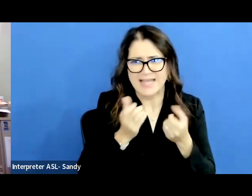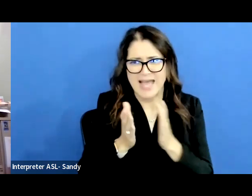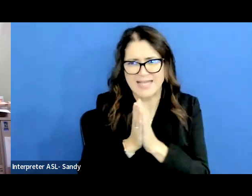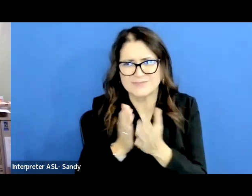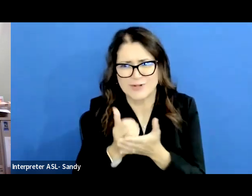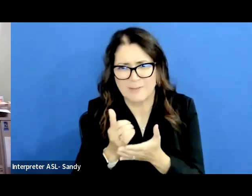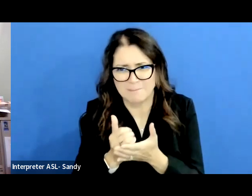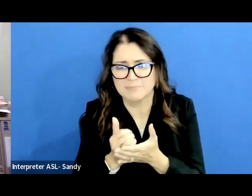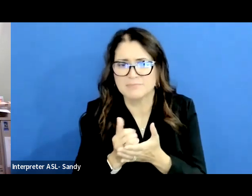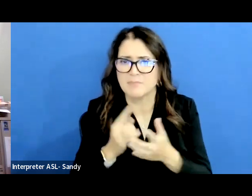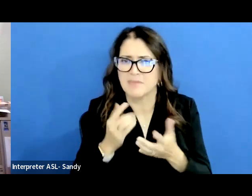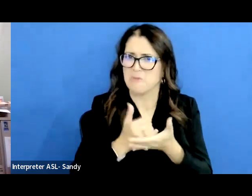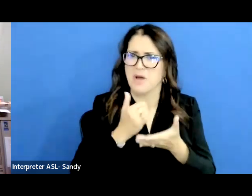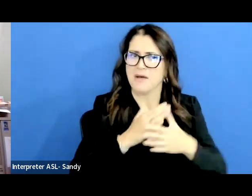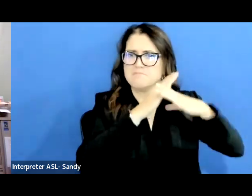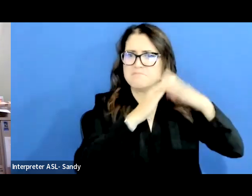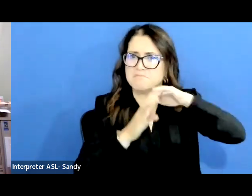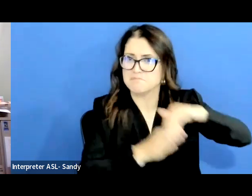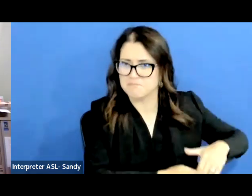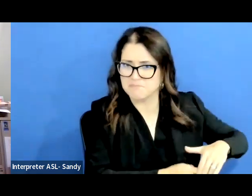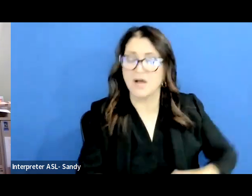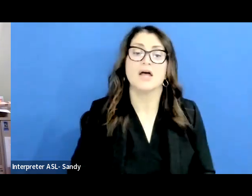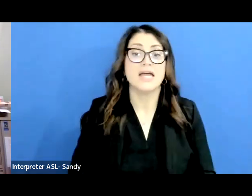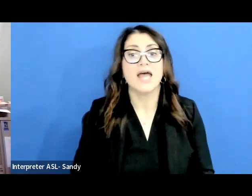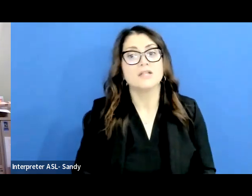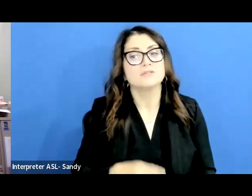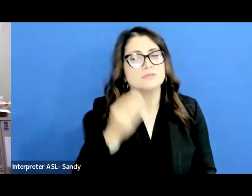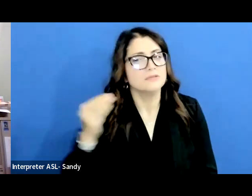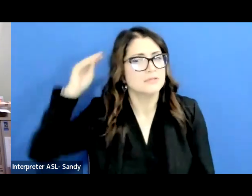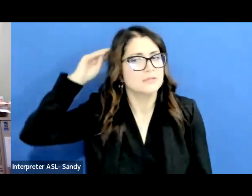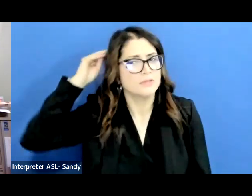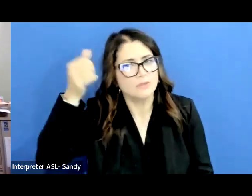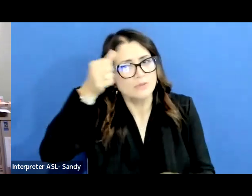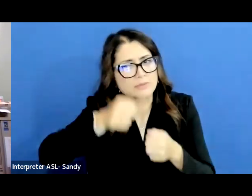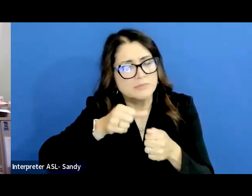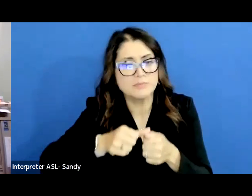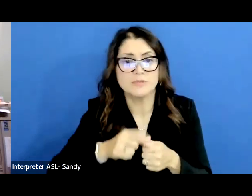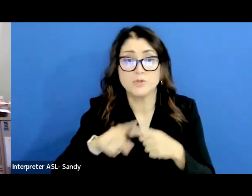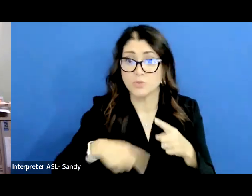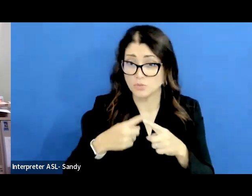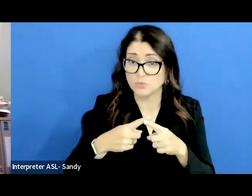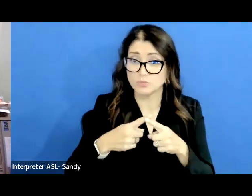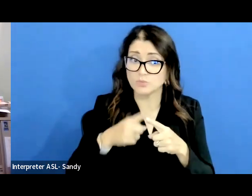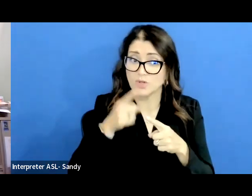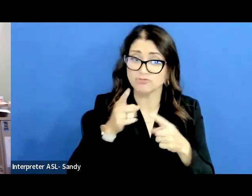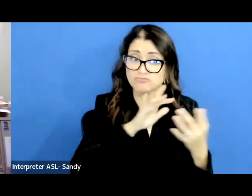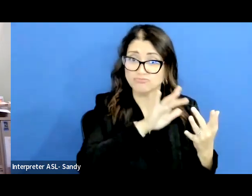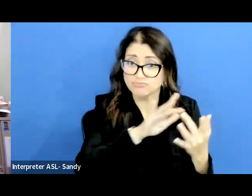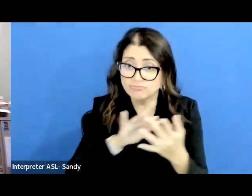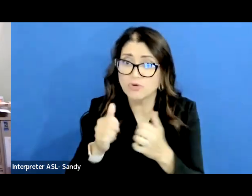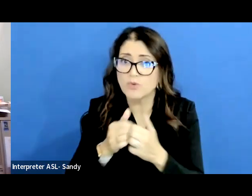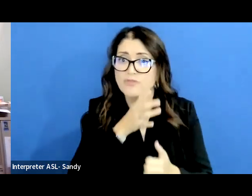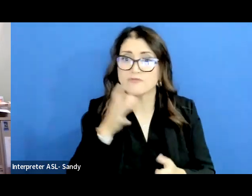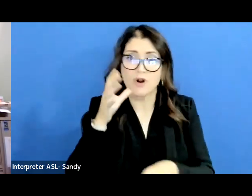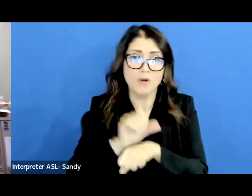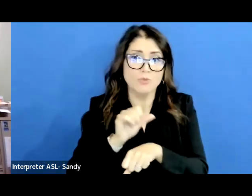One thing to note is that as you're doing outreach with farm workers, if you come across or start working